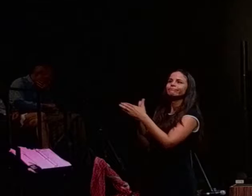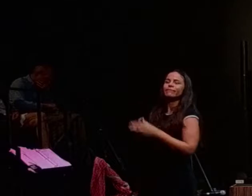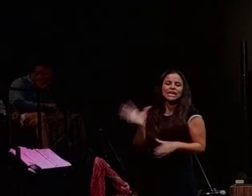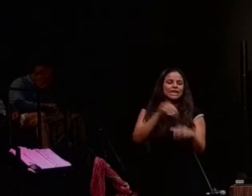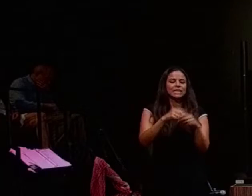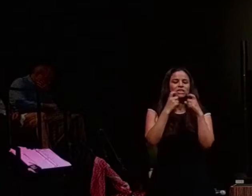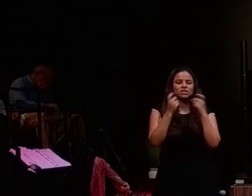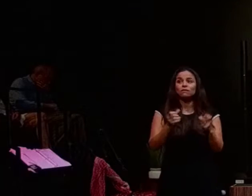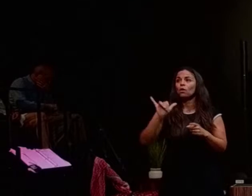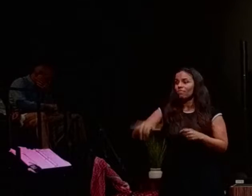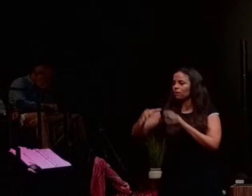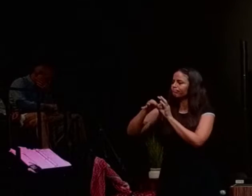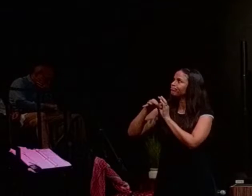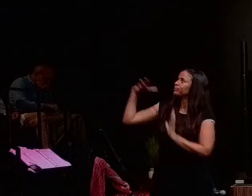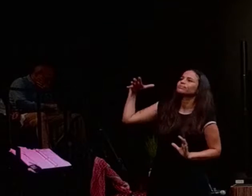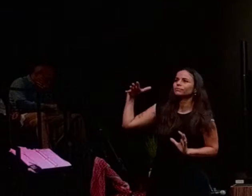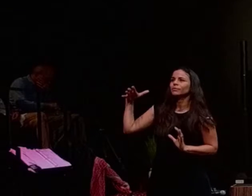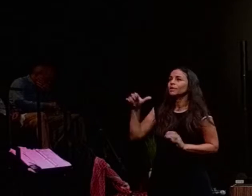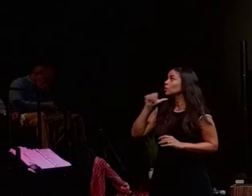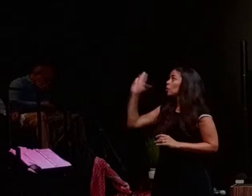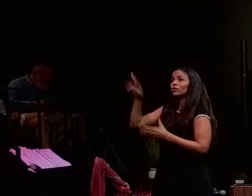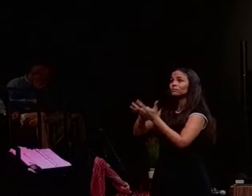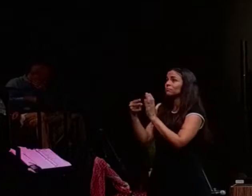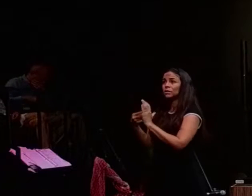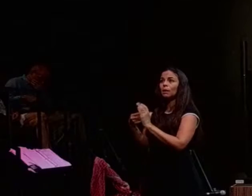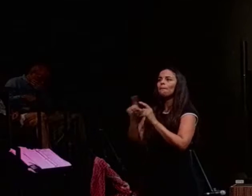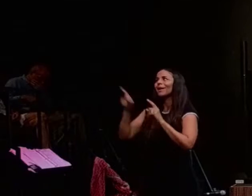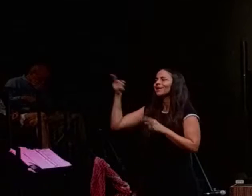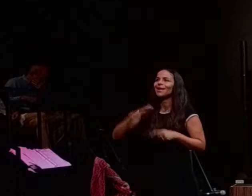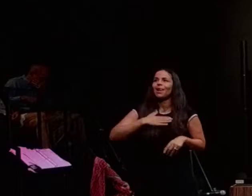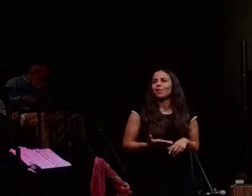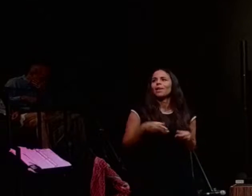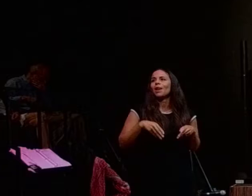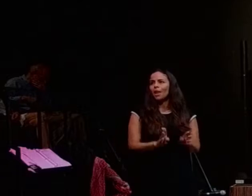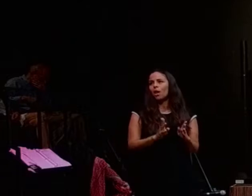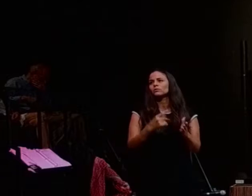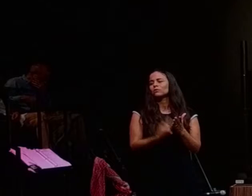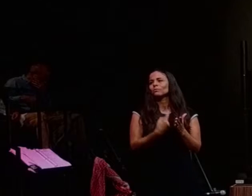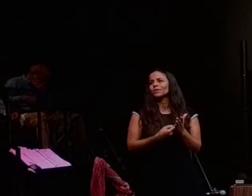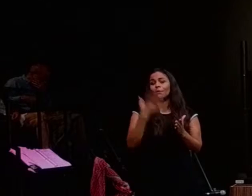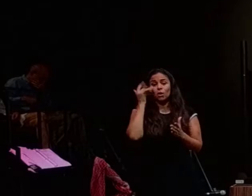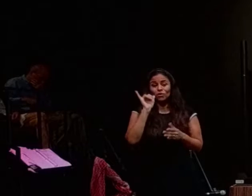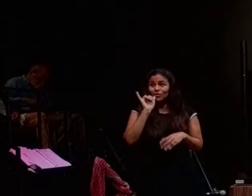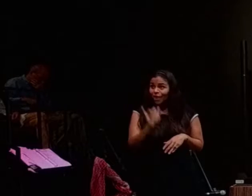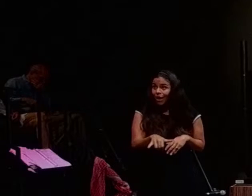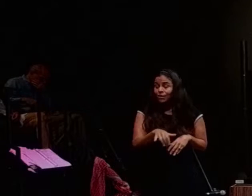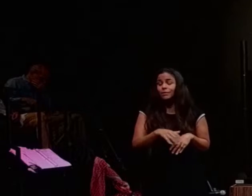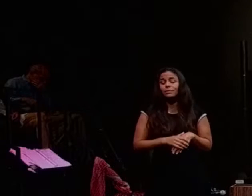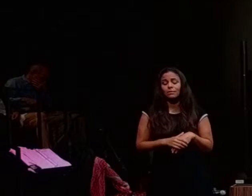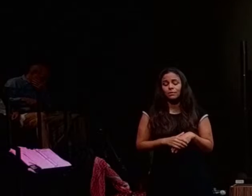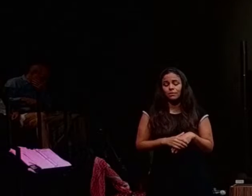turn separates us from God. You know, this isn't what God wanted, but he allowed it to happen at times. And because of that sin, because of